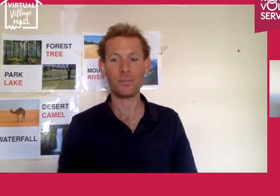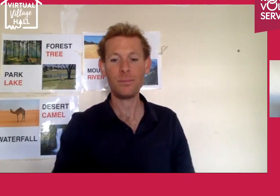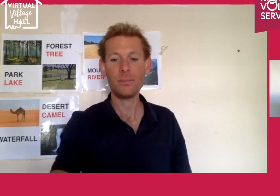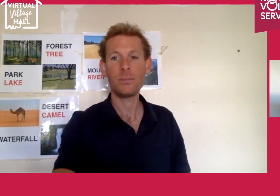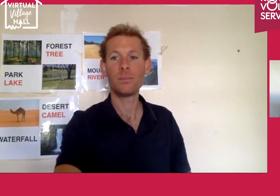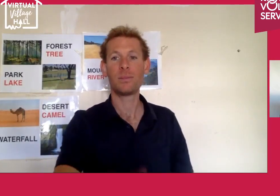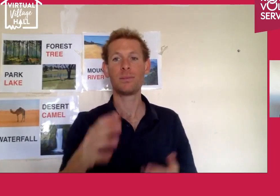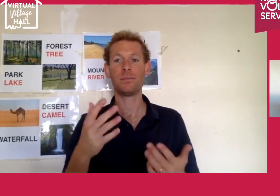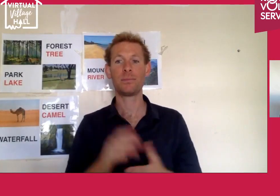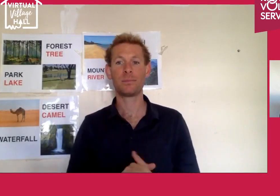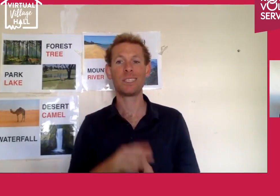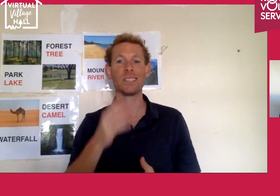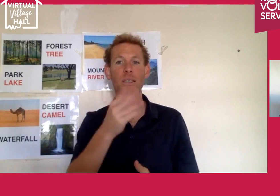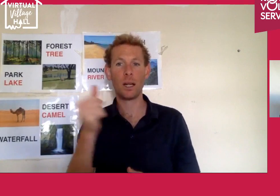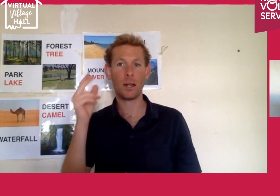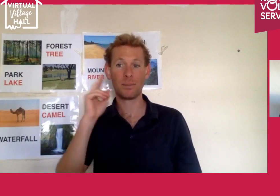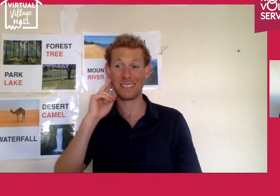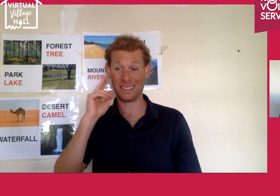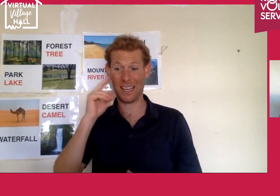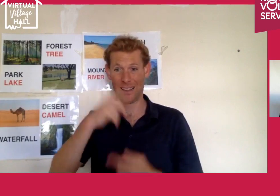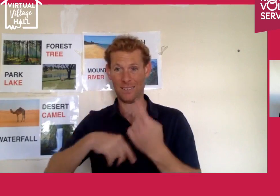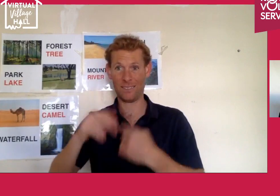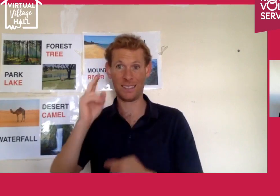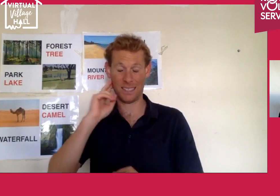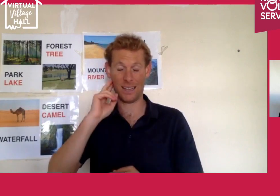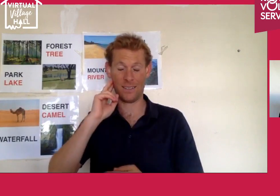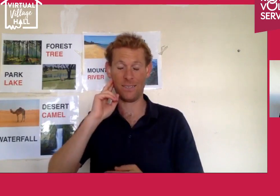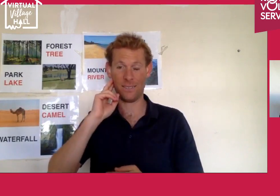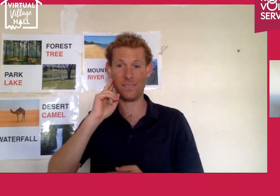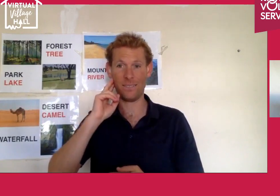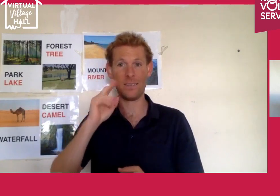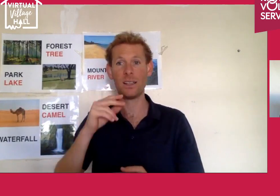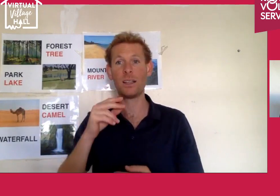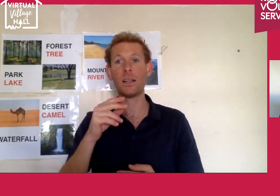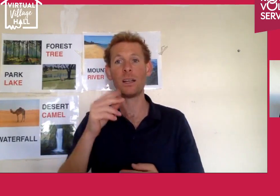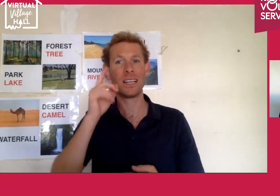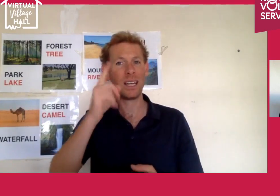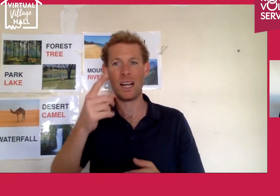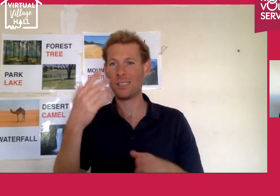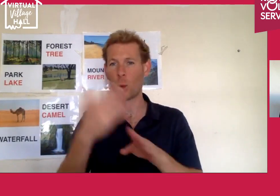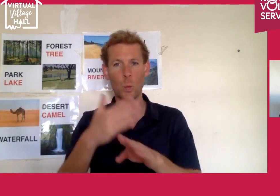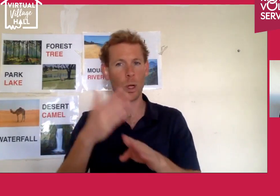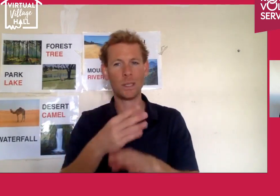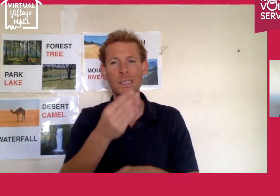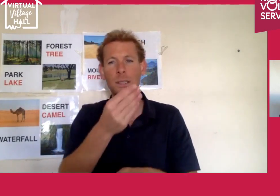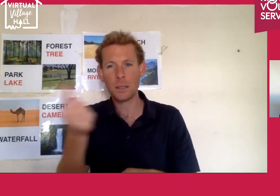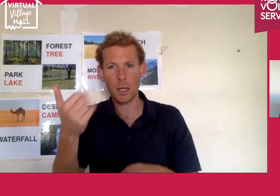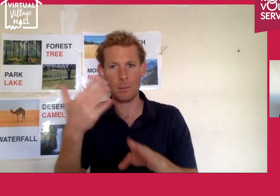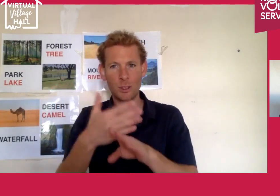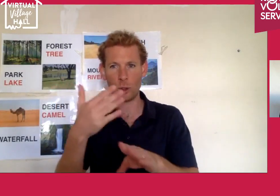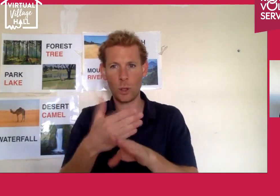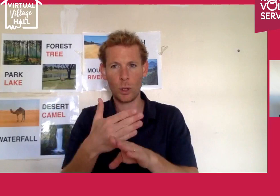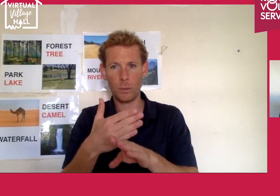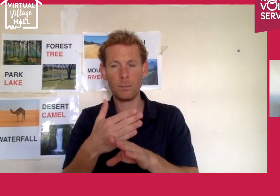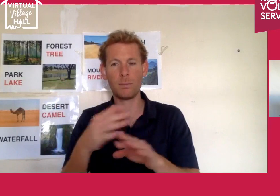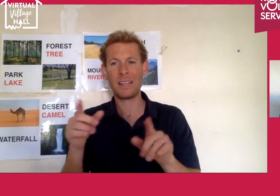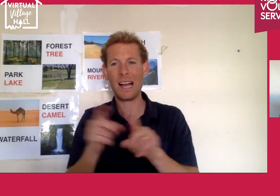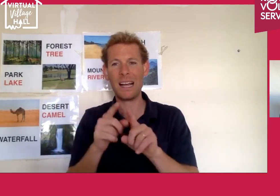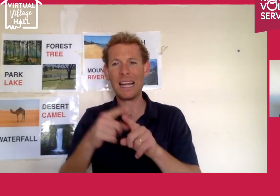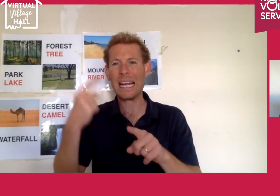things. But yeah, it can be extremely successful. And within the deaf community, there are some areas that deaf